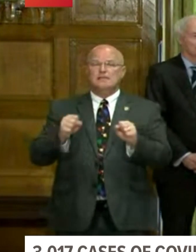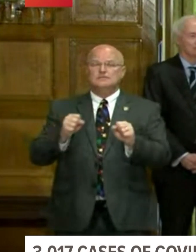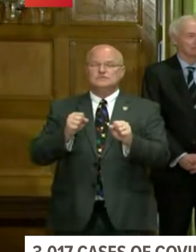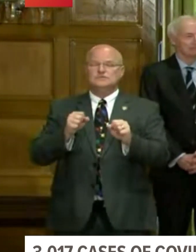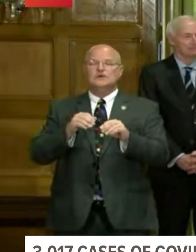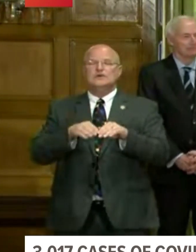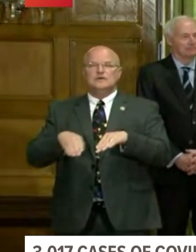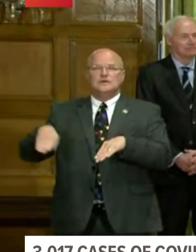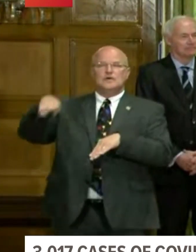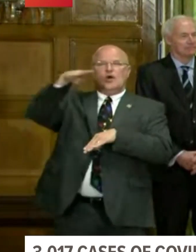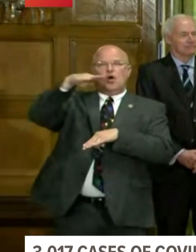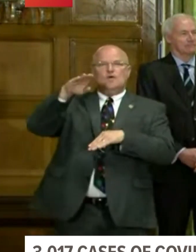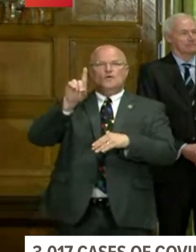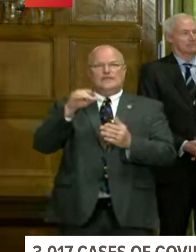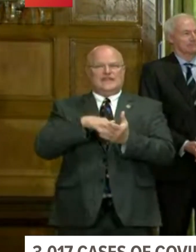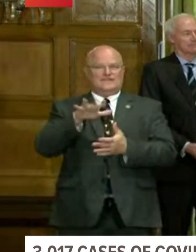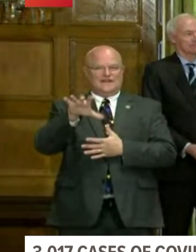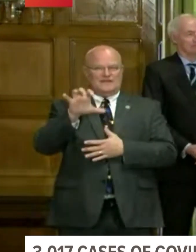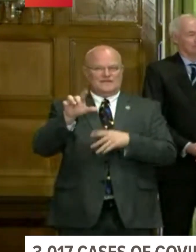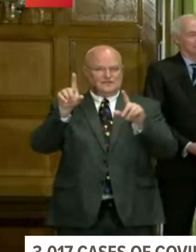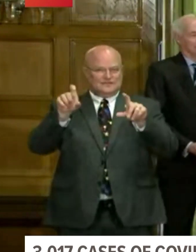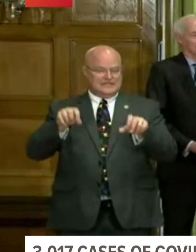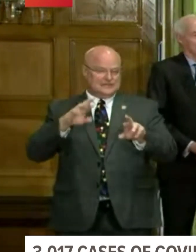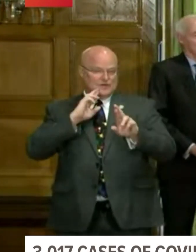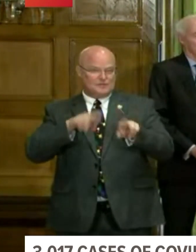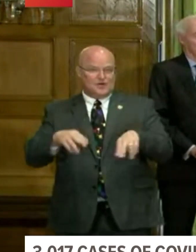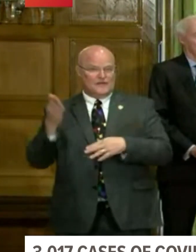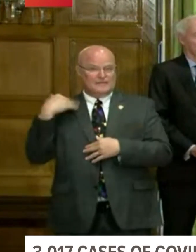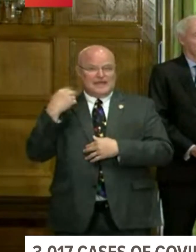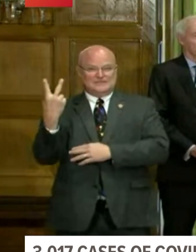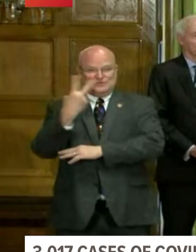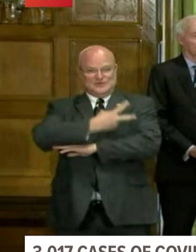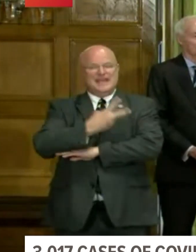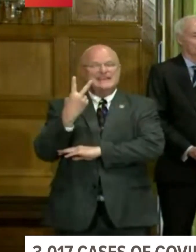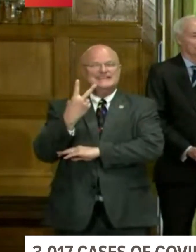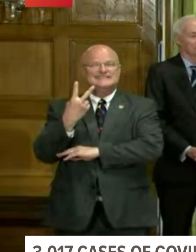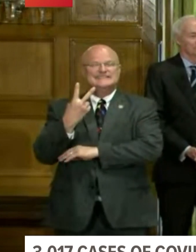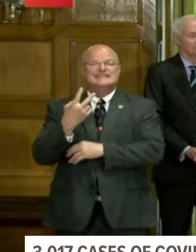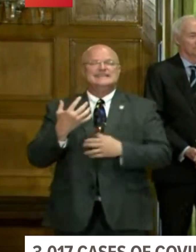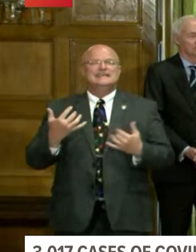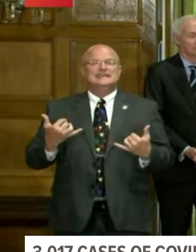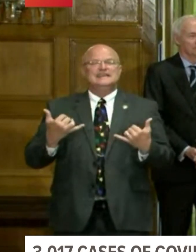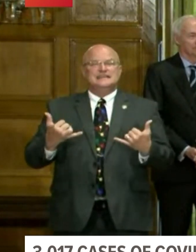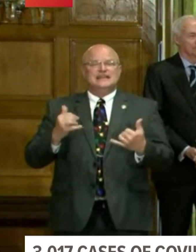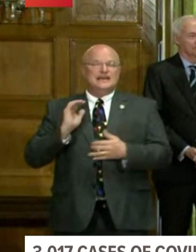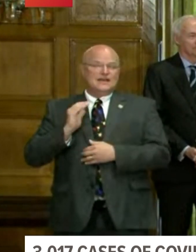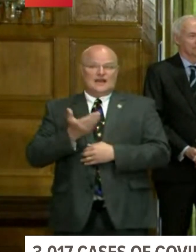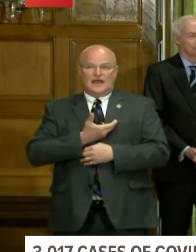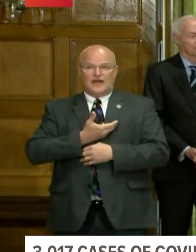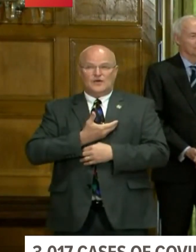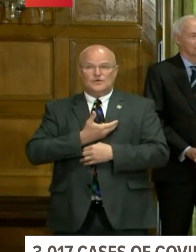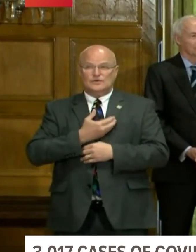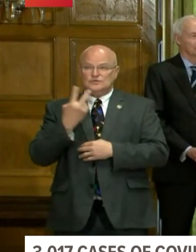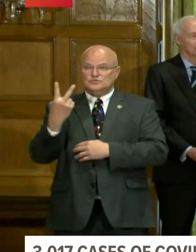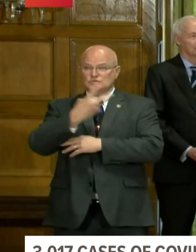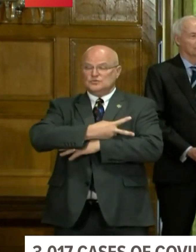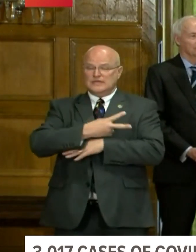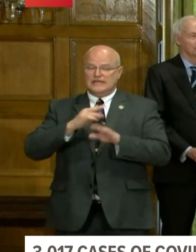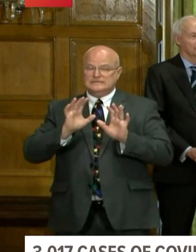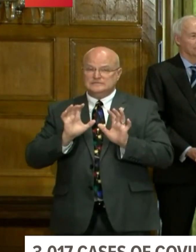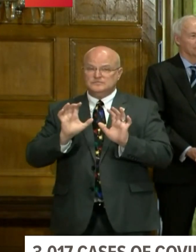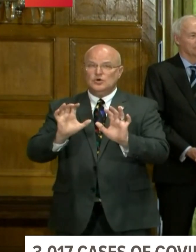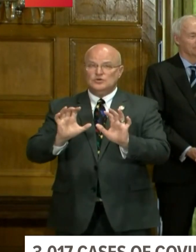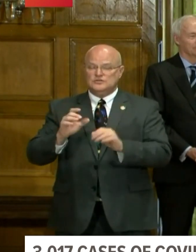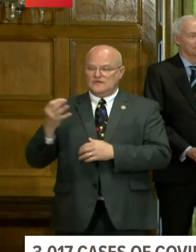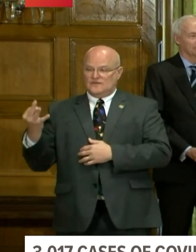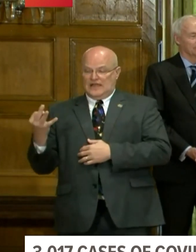exceed 1,500 test reports for the last 2 days. Now, our 2-day surge was